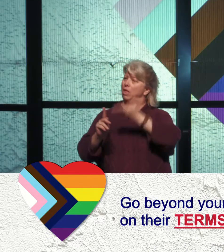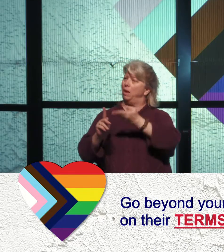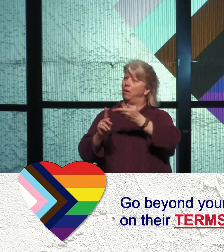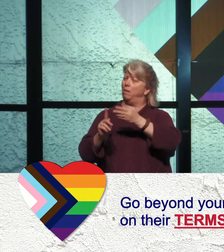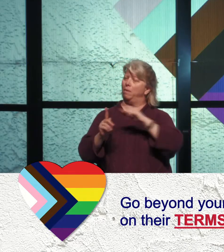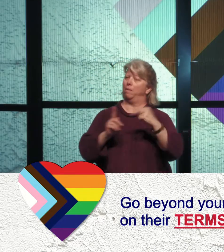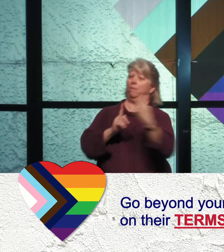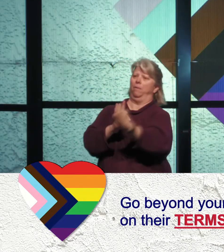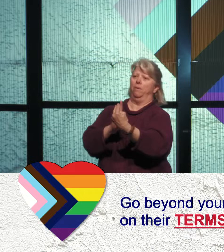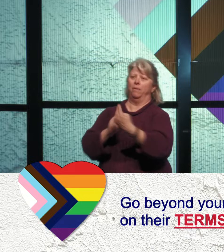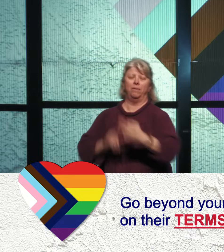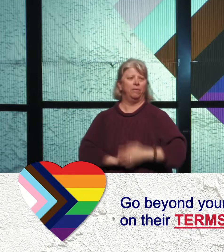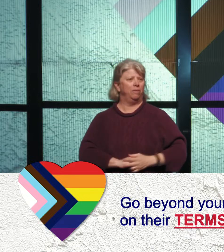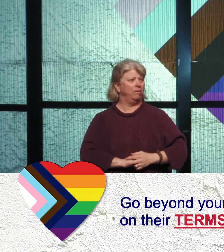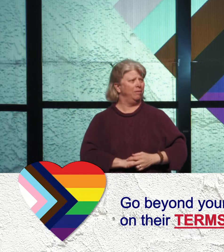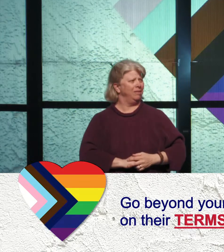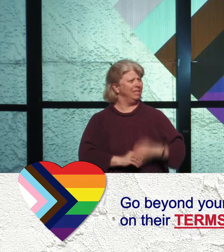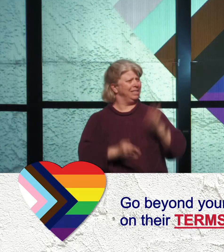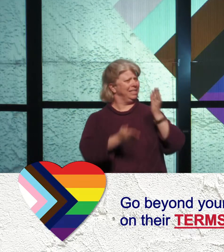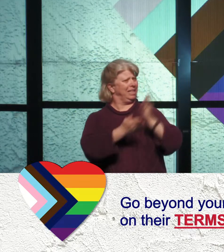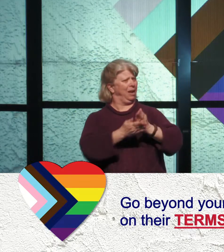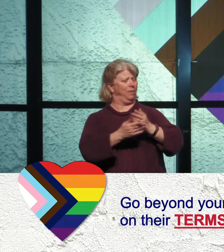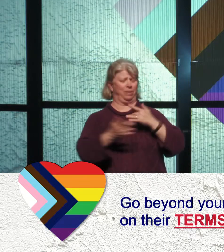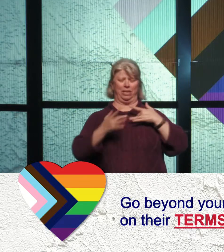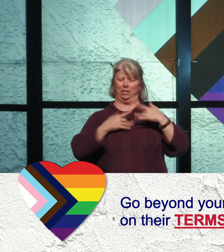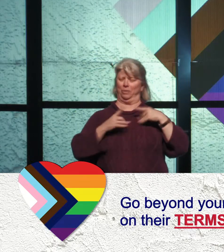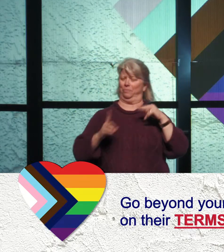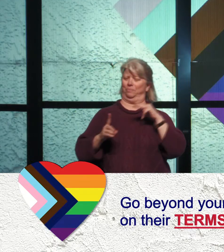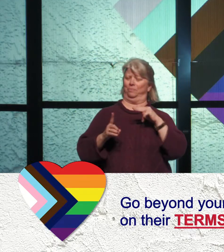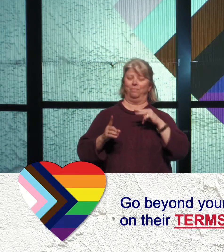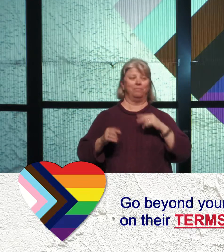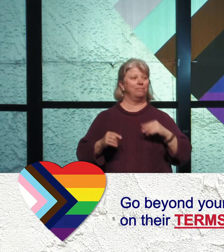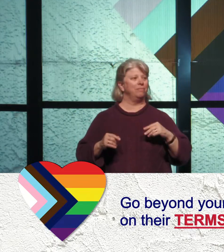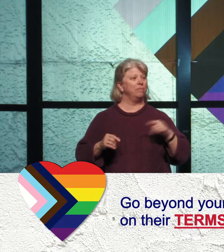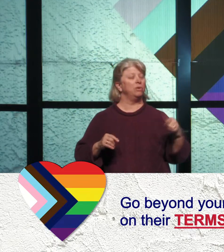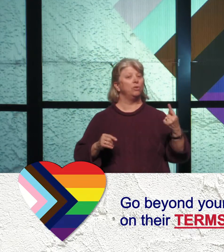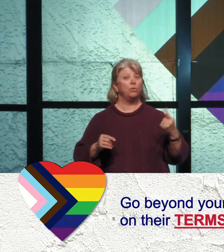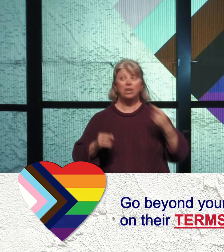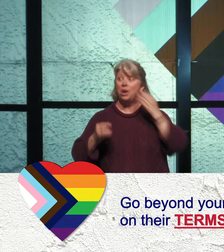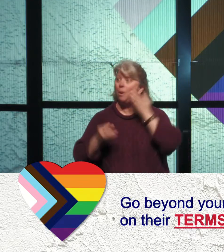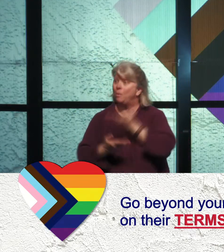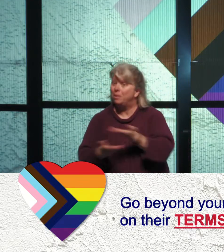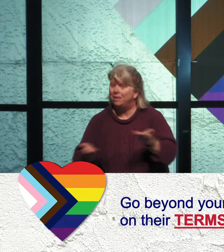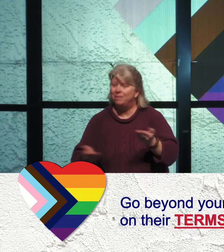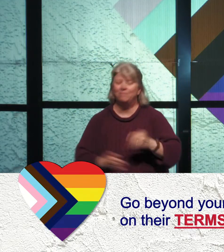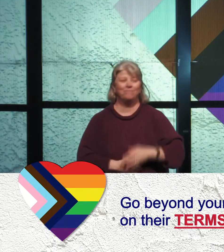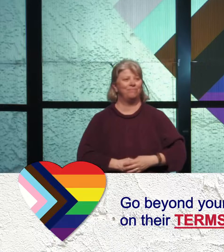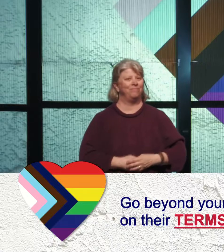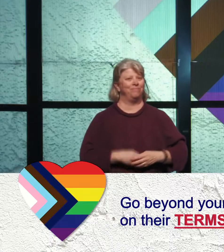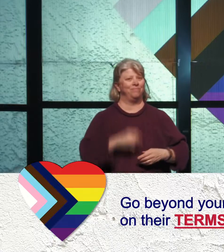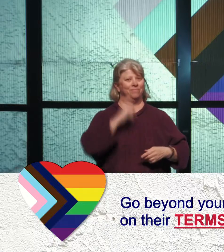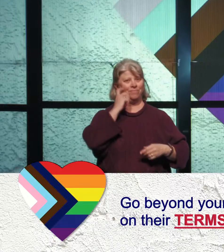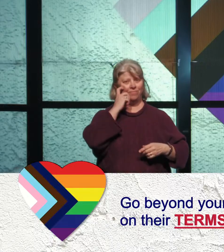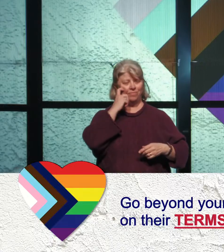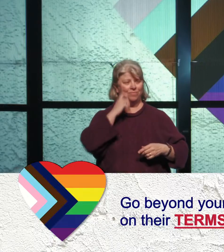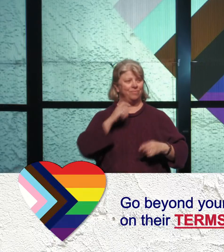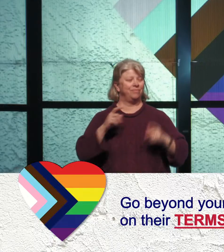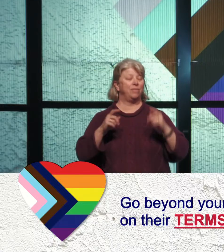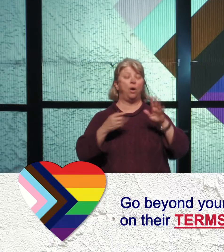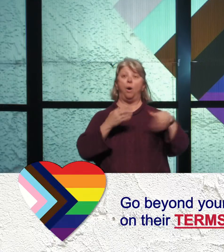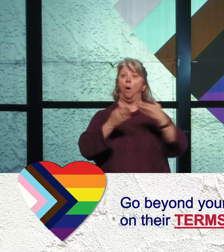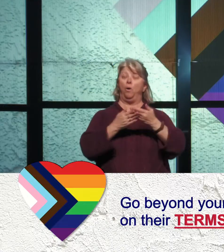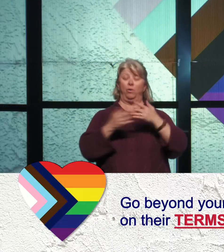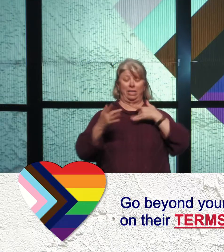terms. Stop being concerned about someone and just get to know them. Like suspend all